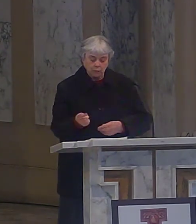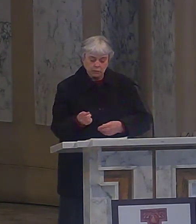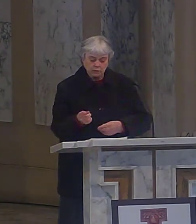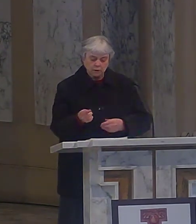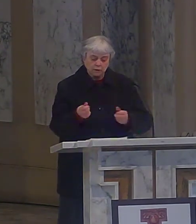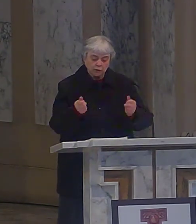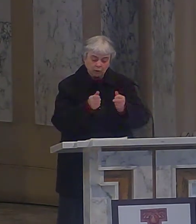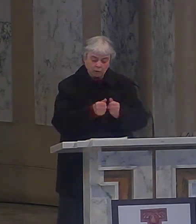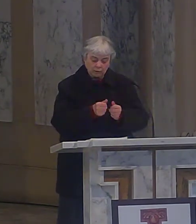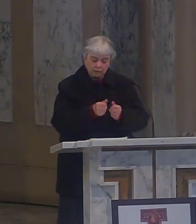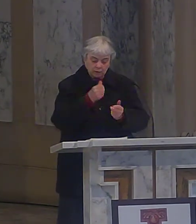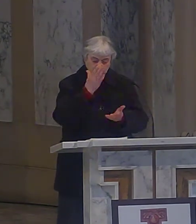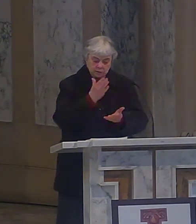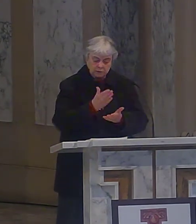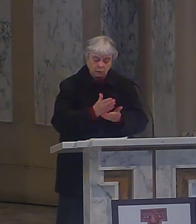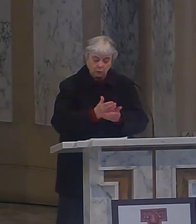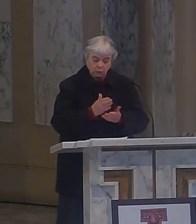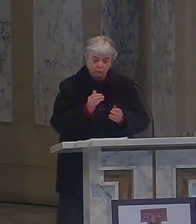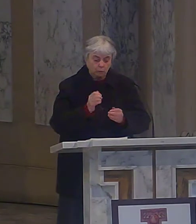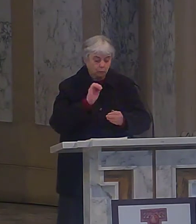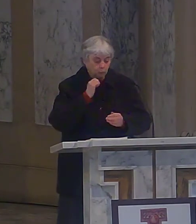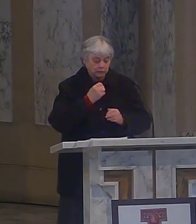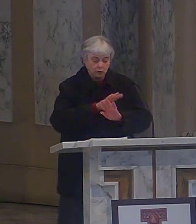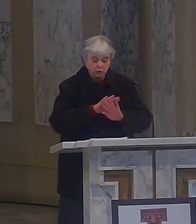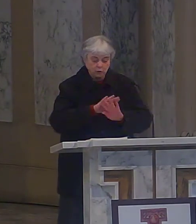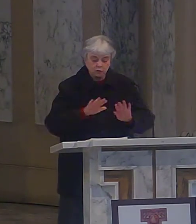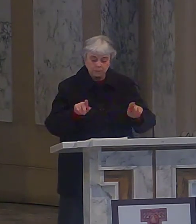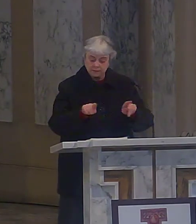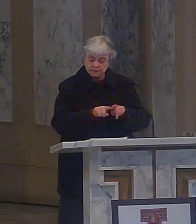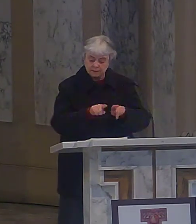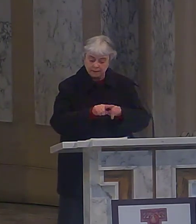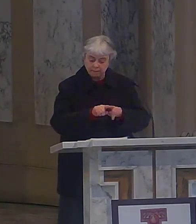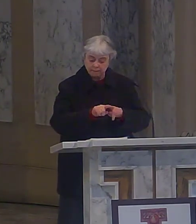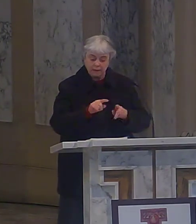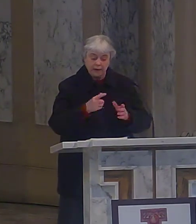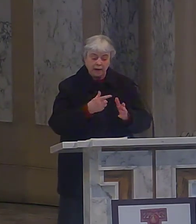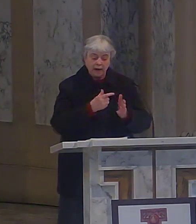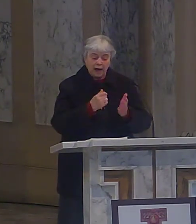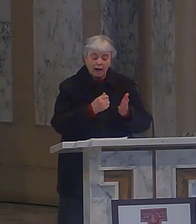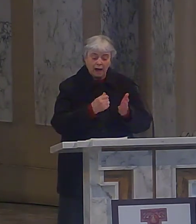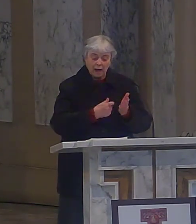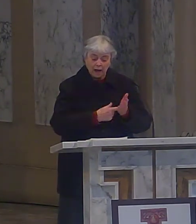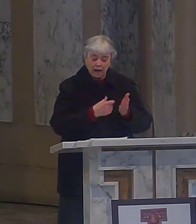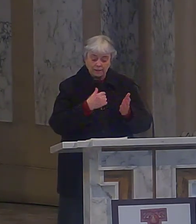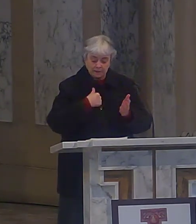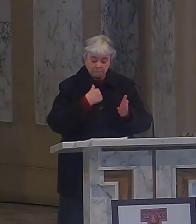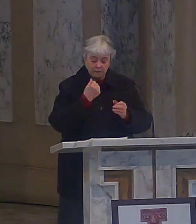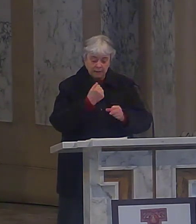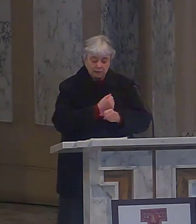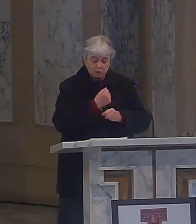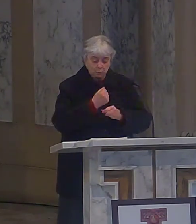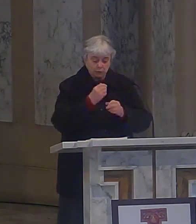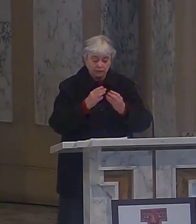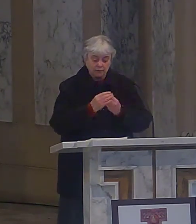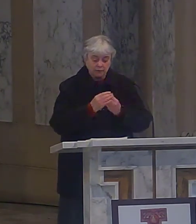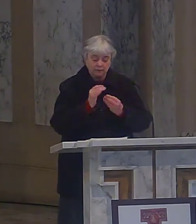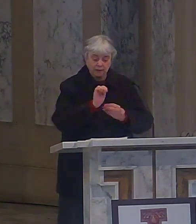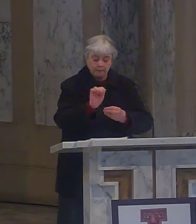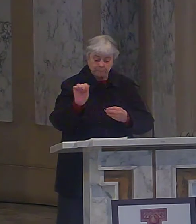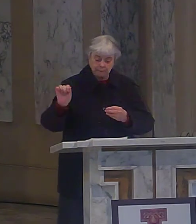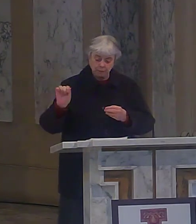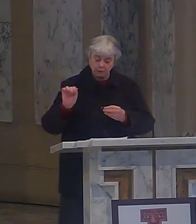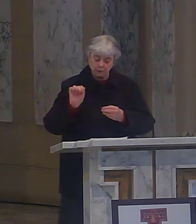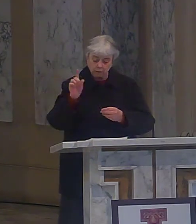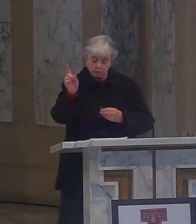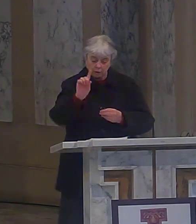but the covenant will not be the same as i made with their